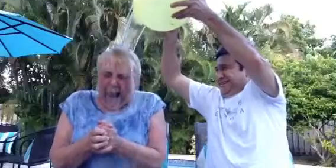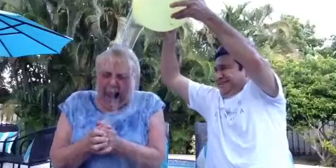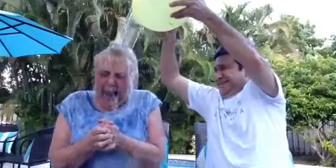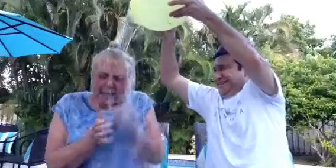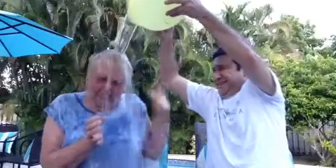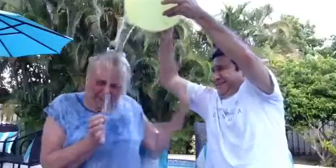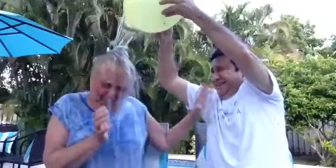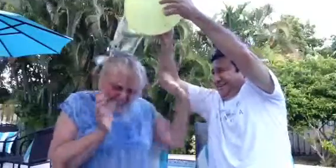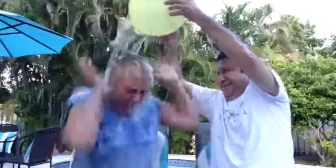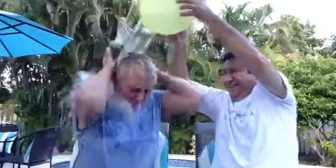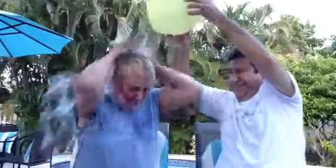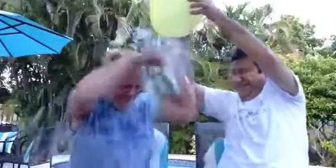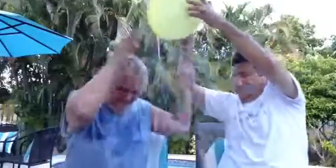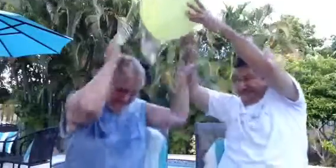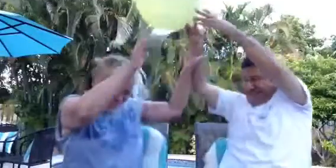Ah! Oh, fuck.